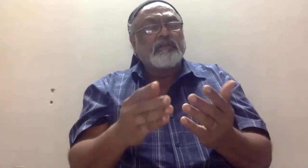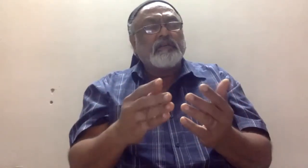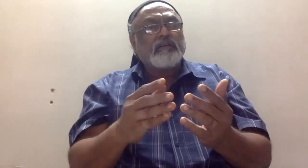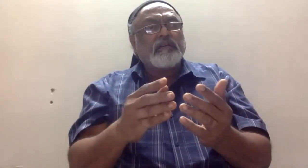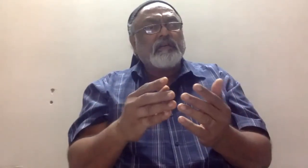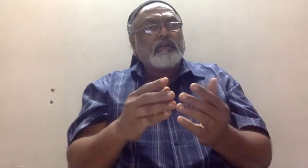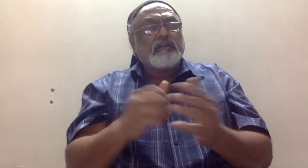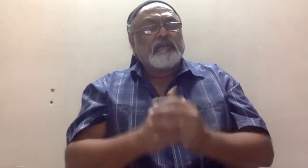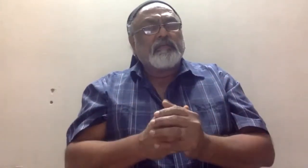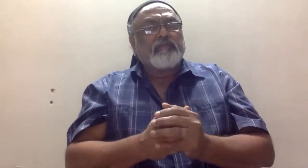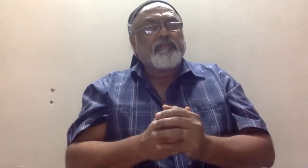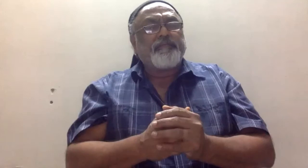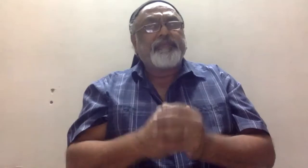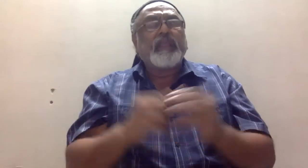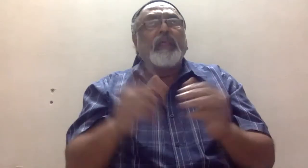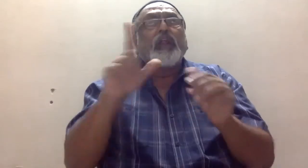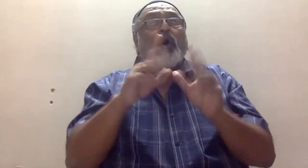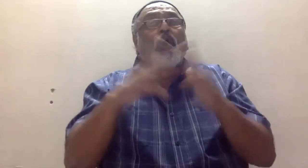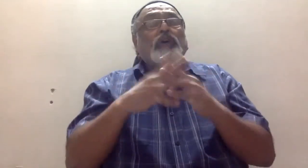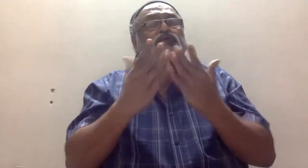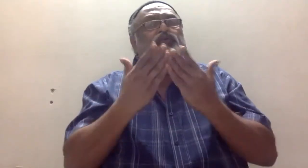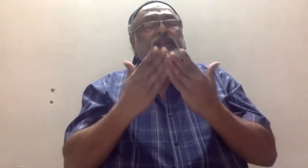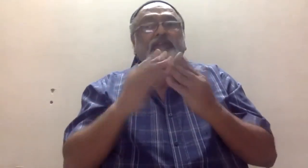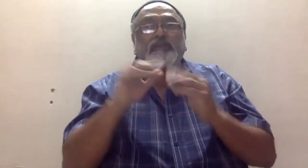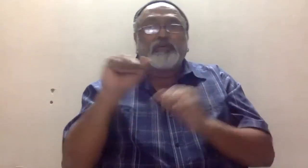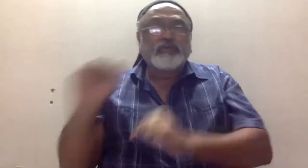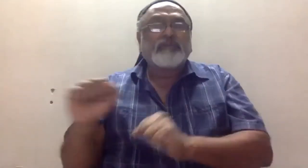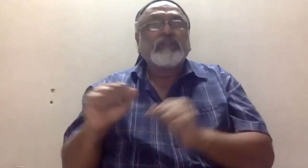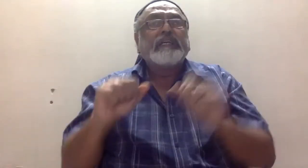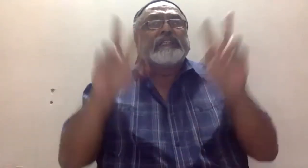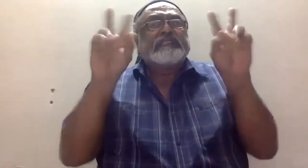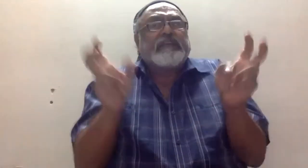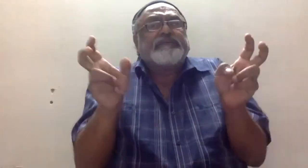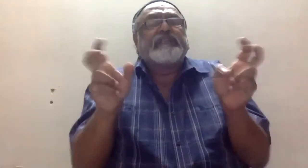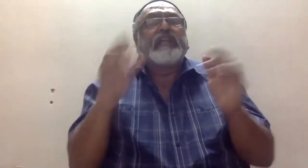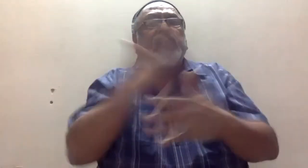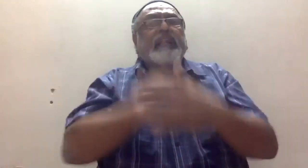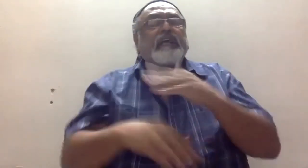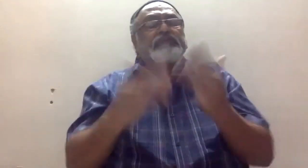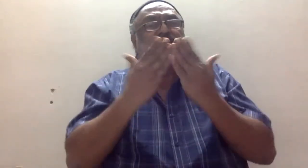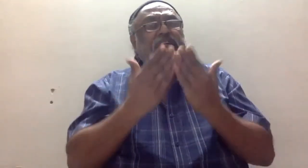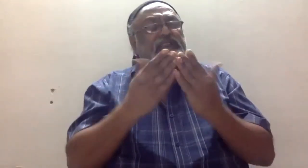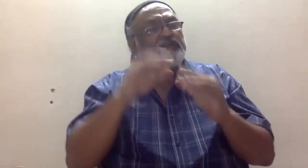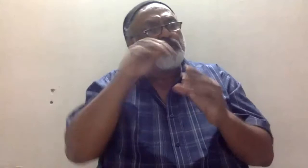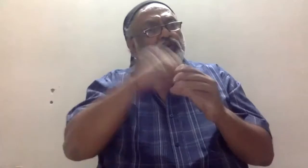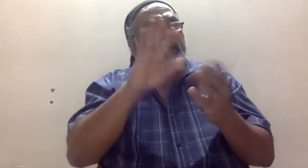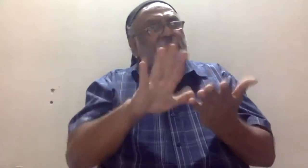the law students have any subject pertaining to disability studies or anything of that